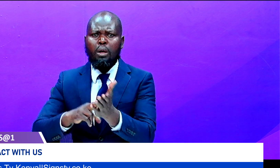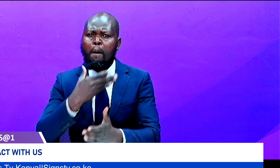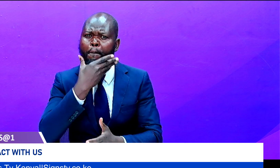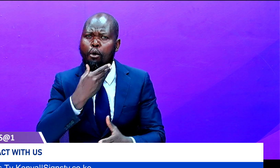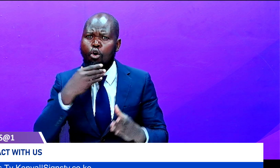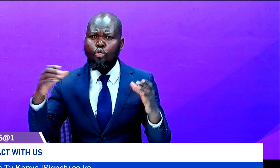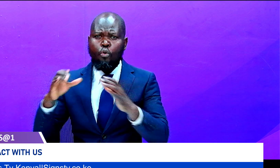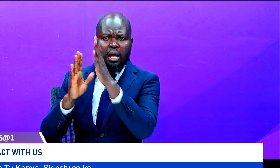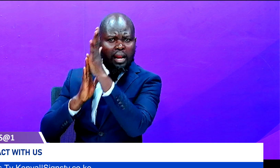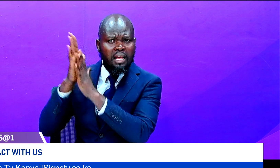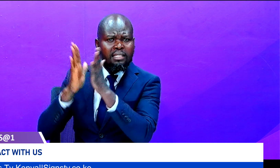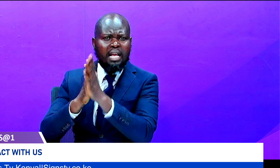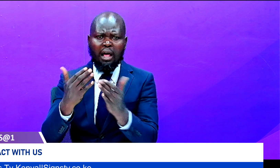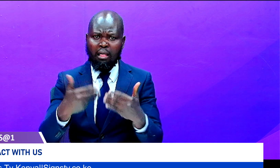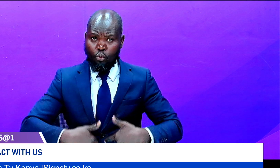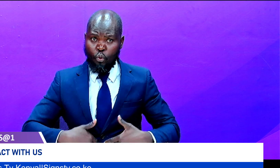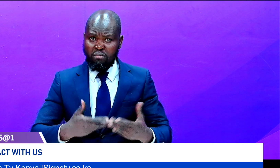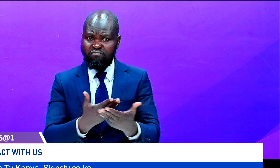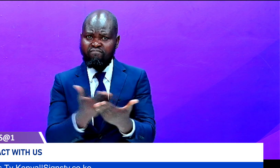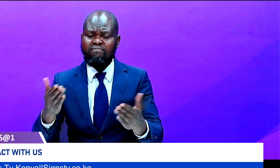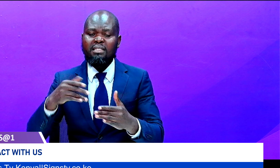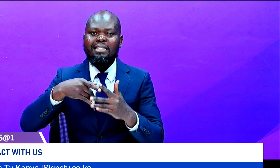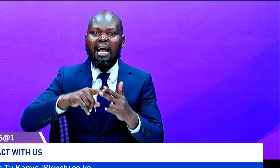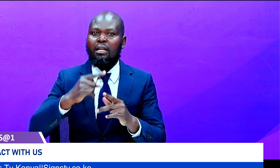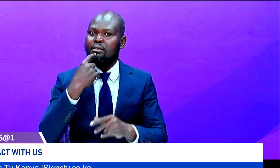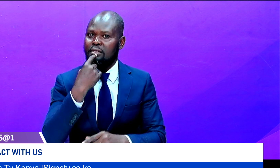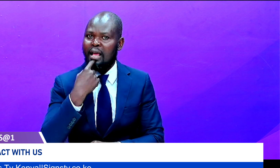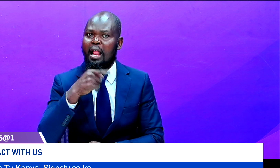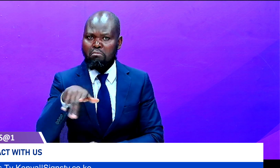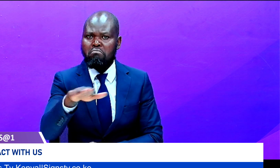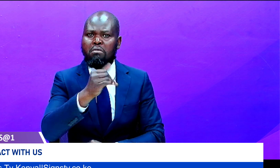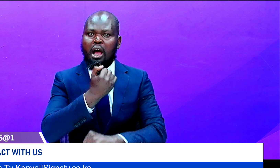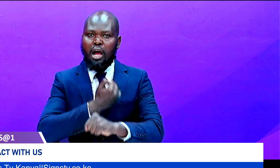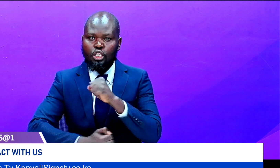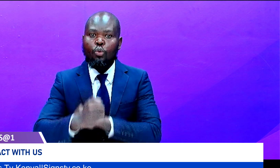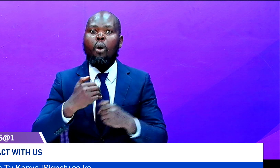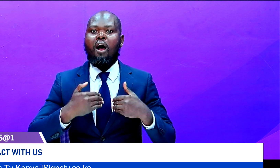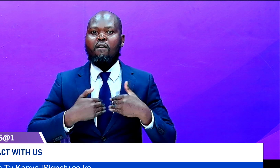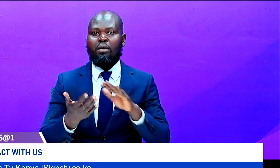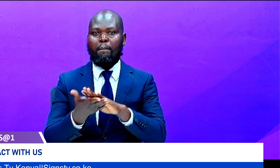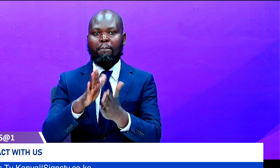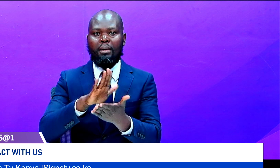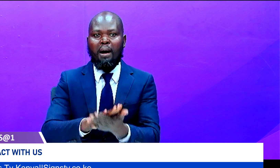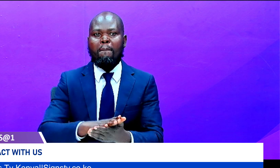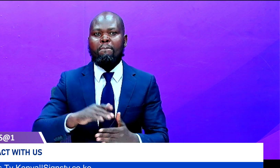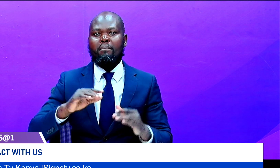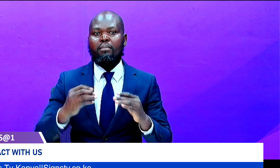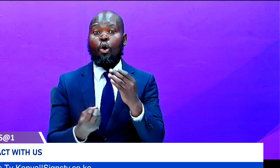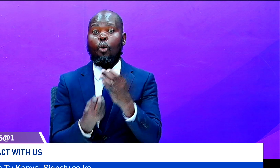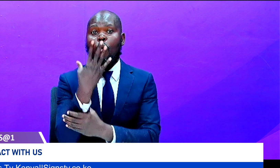have become a growing source of alarm both for residents and for security agencies.